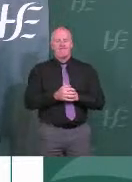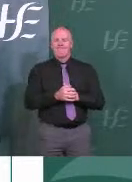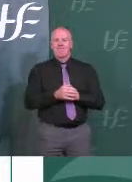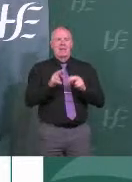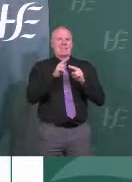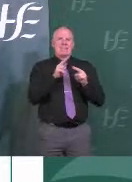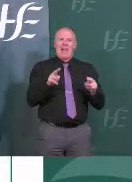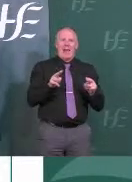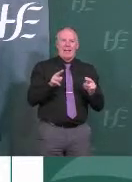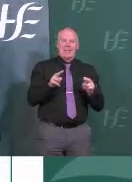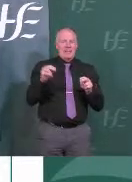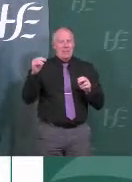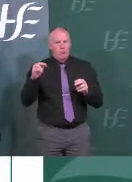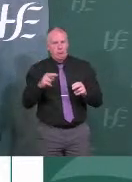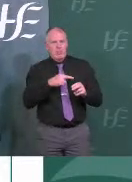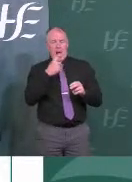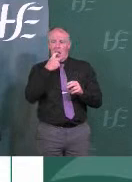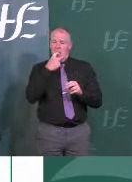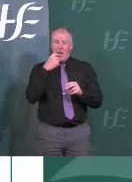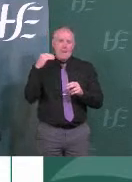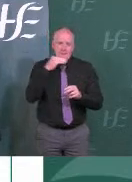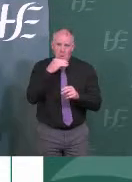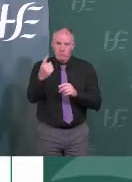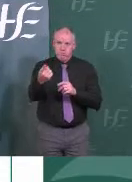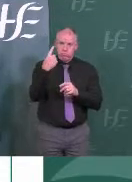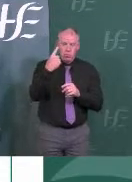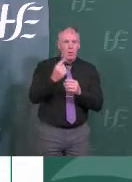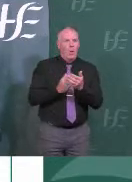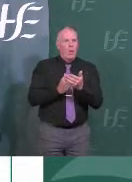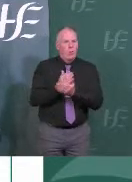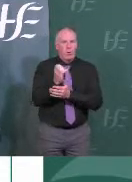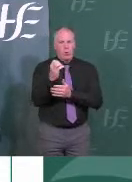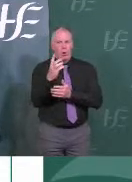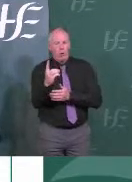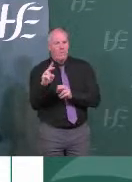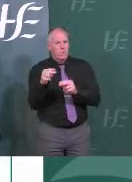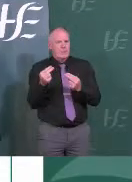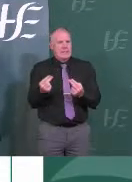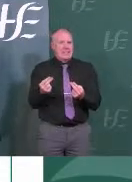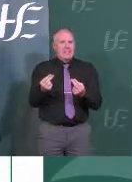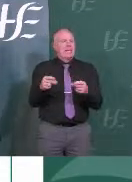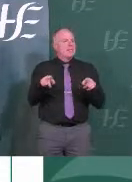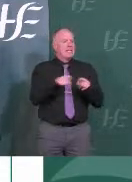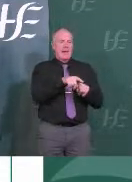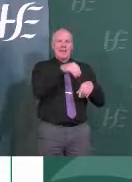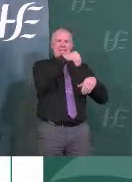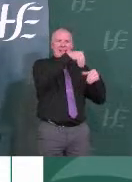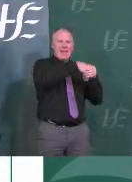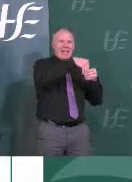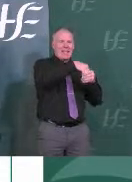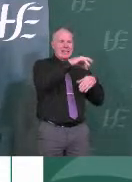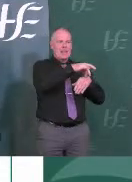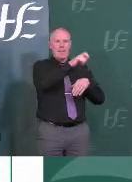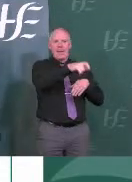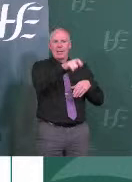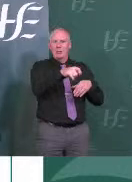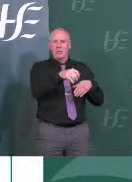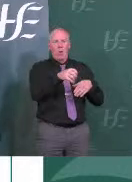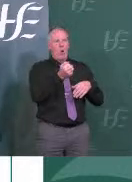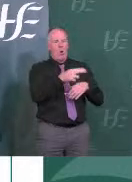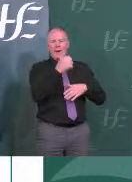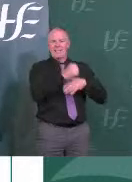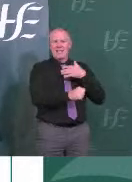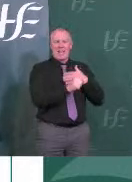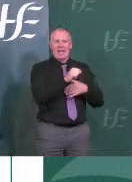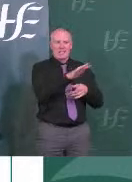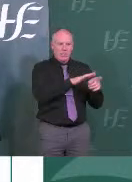I suppose, as critical in terms of being able to work during the COVID period as a lot of our inpatient case. So inpatient and day case